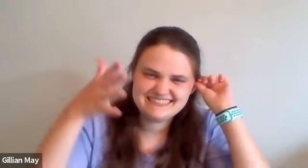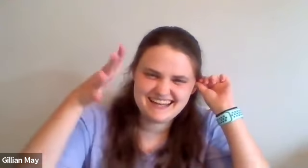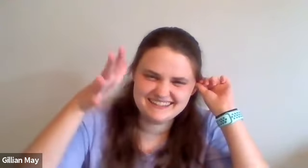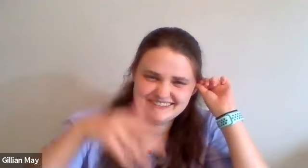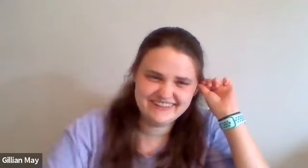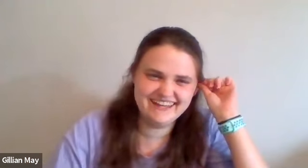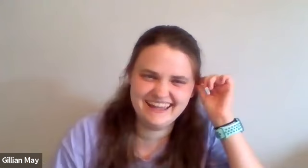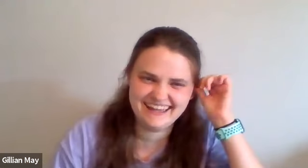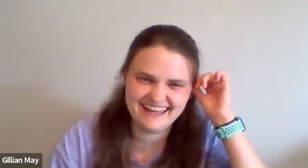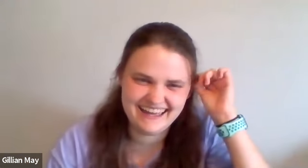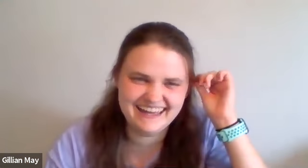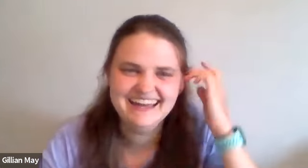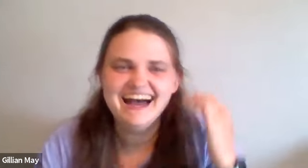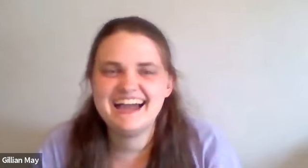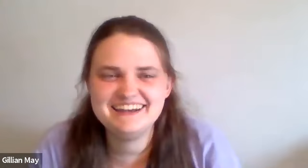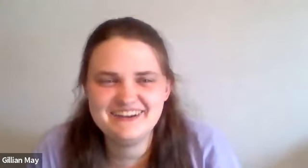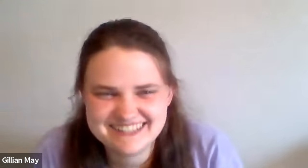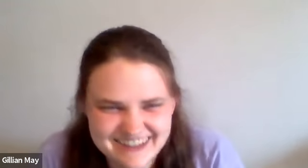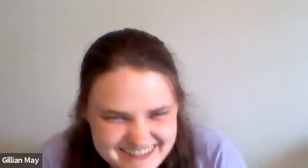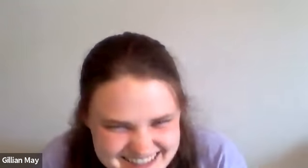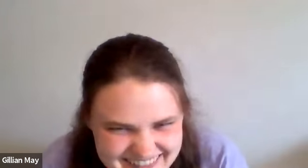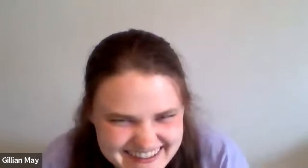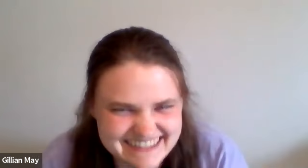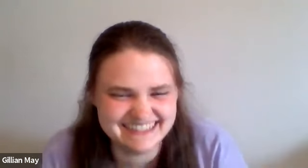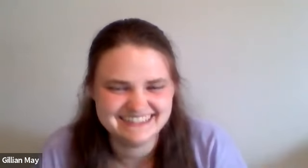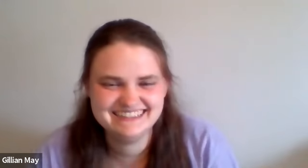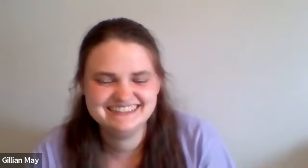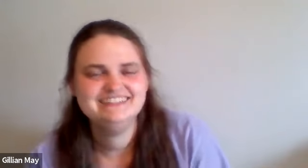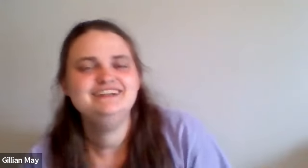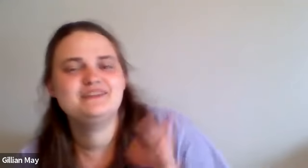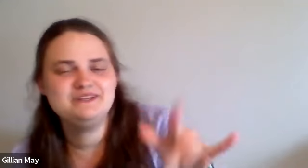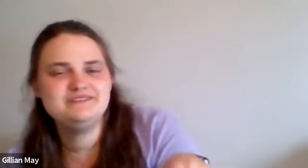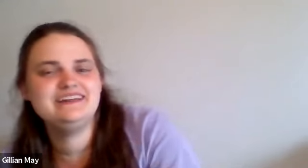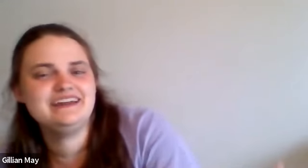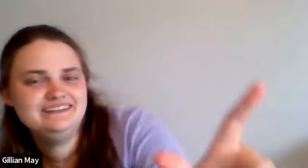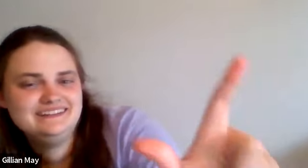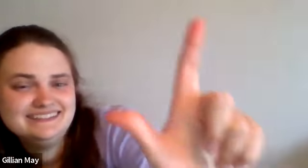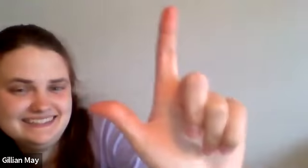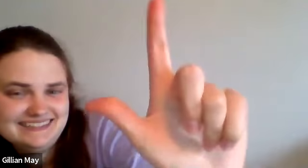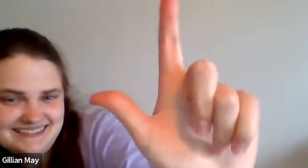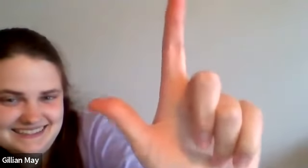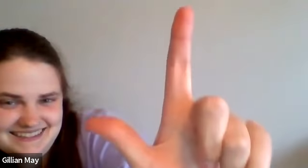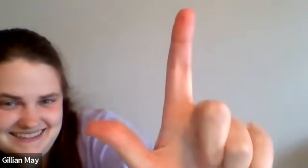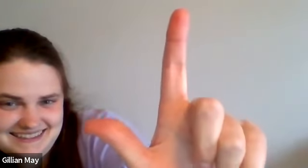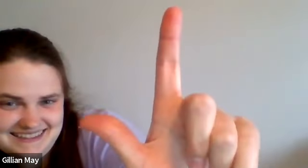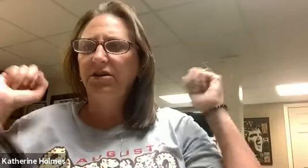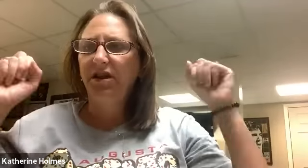kind of. I know what you're doing. Let me do it again. Light on, light